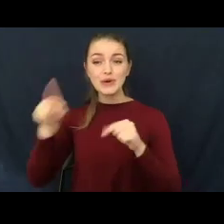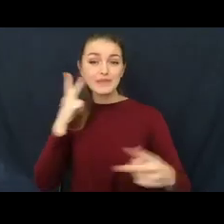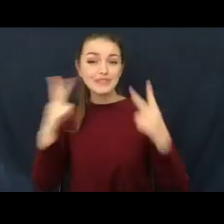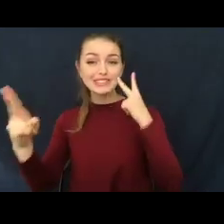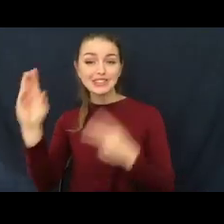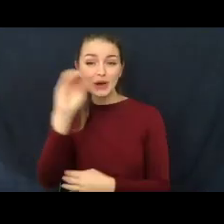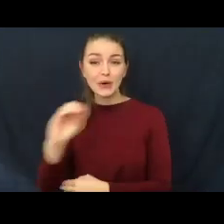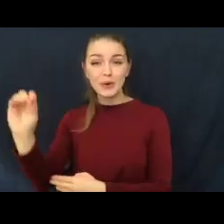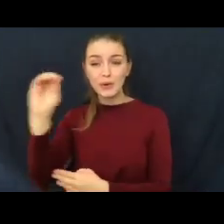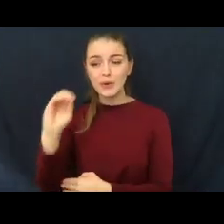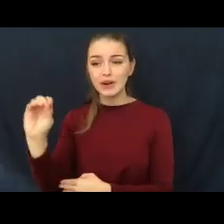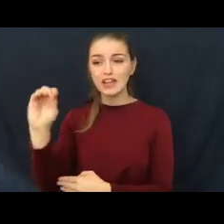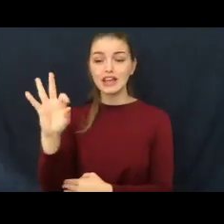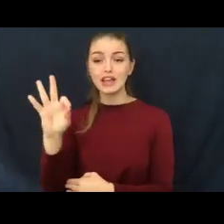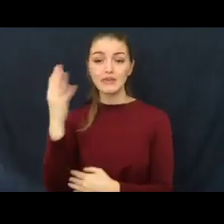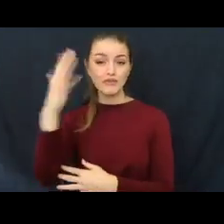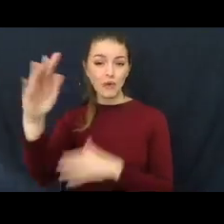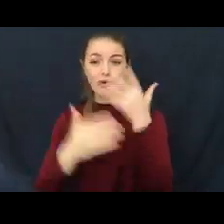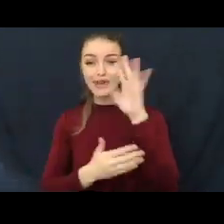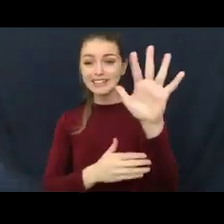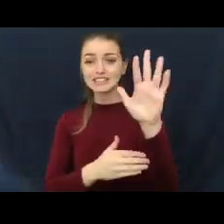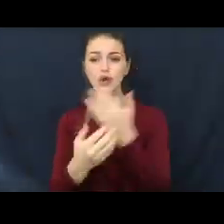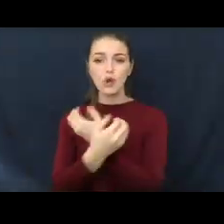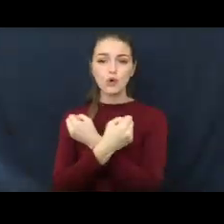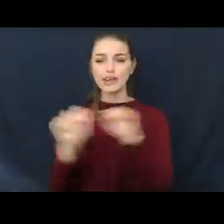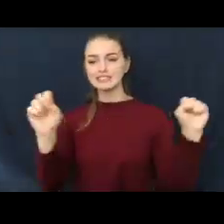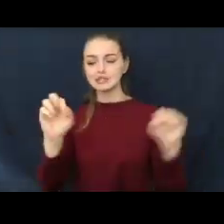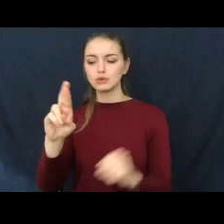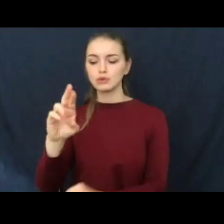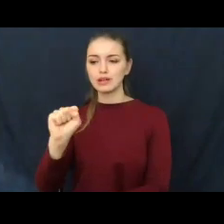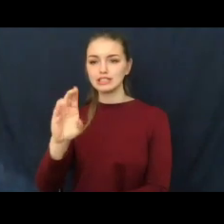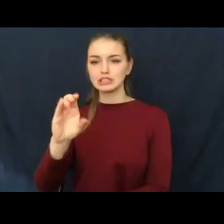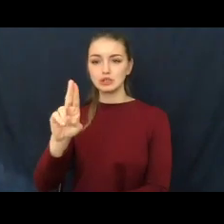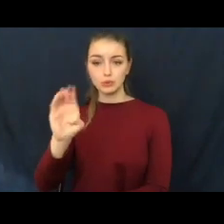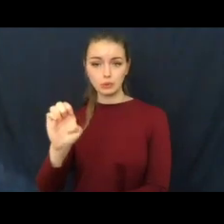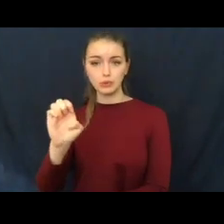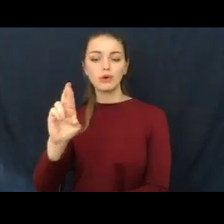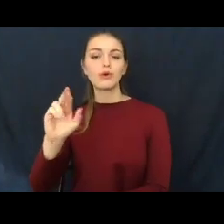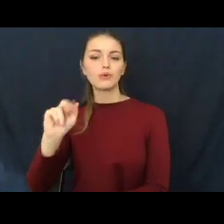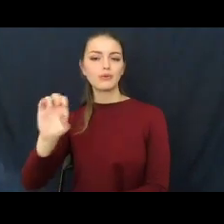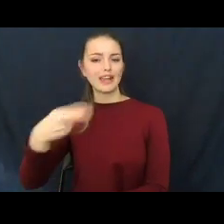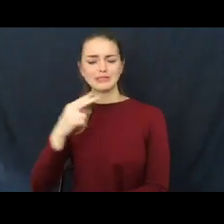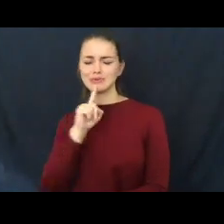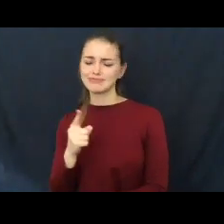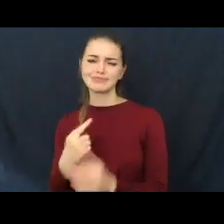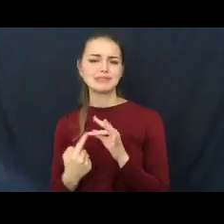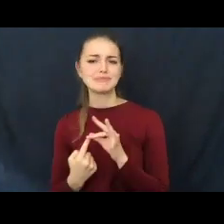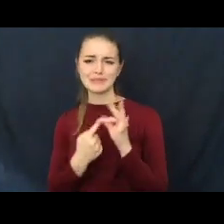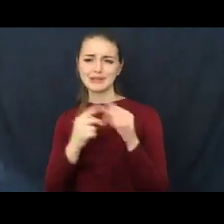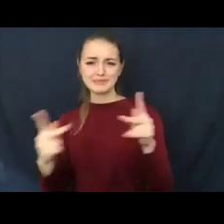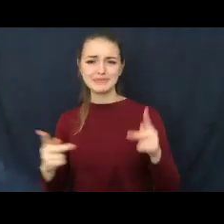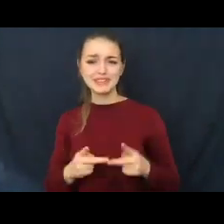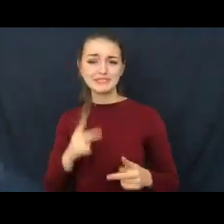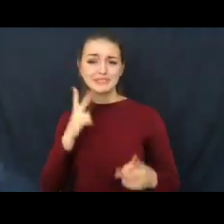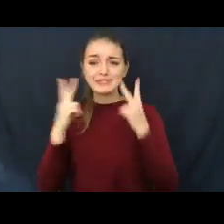Oregon Horse Rescue Ranch. It's going to be a really special place to go to visit all